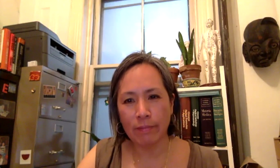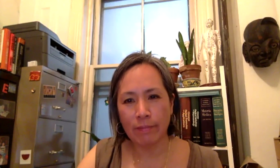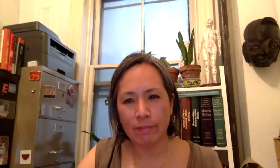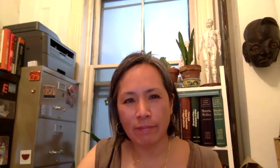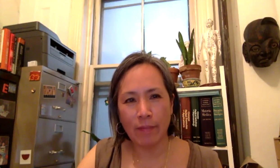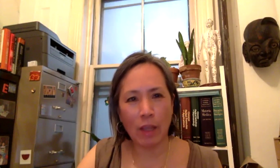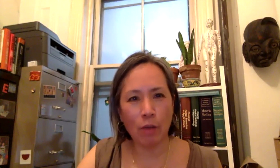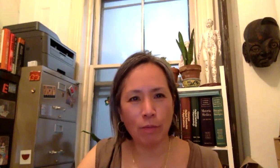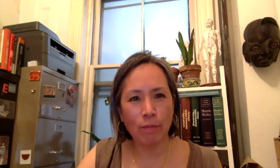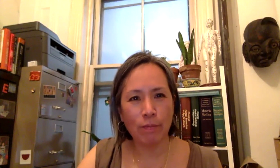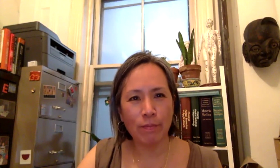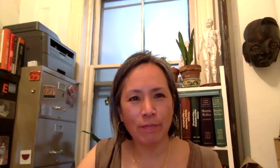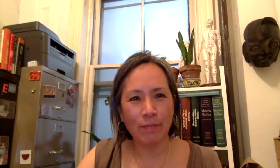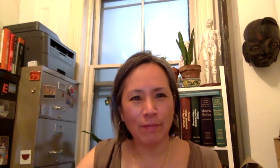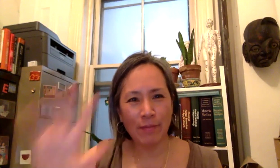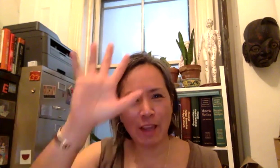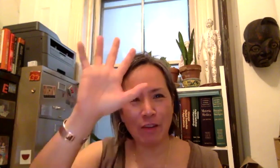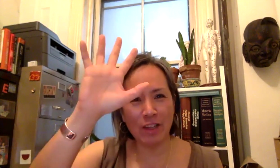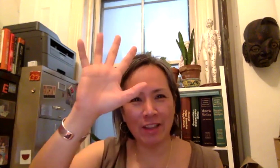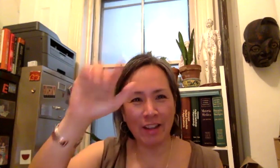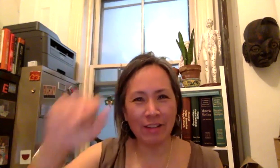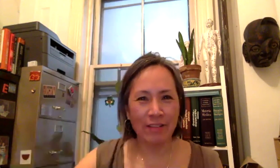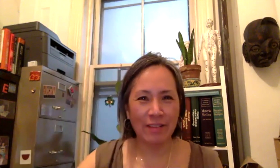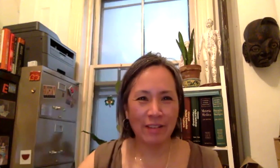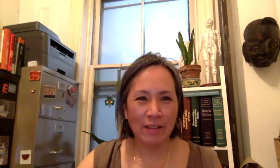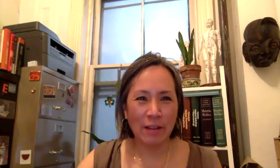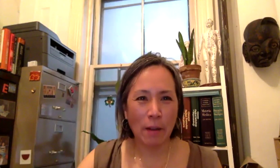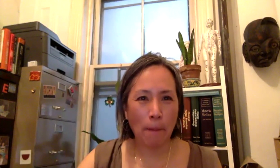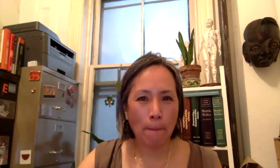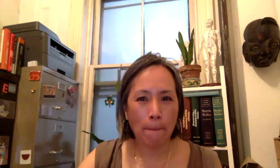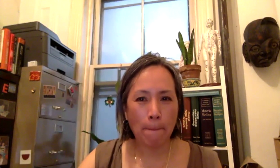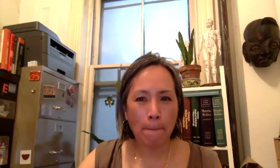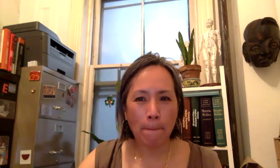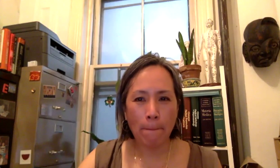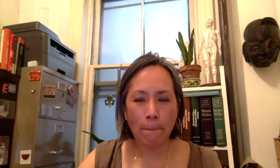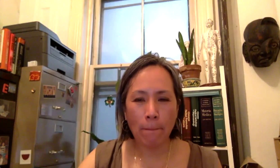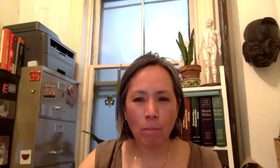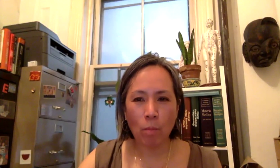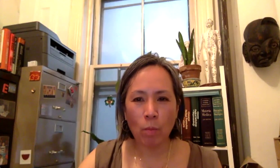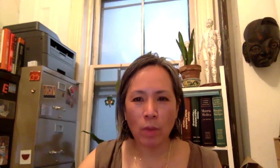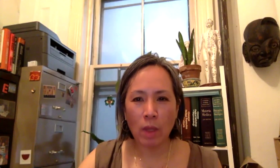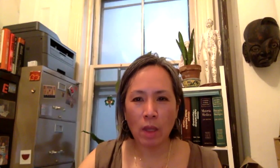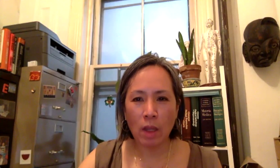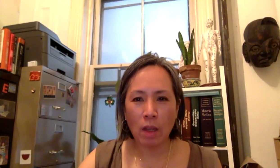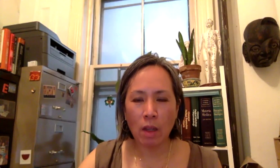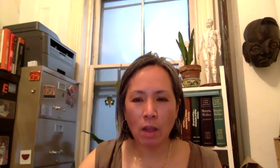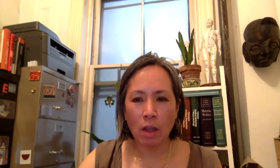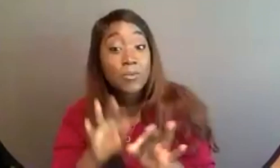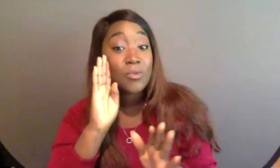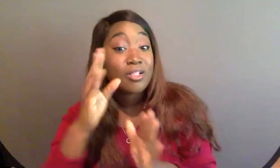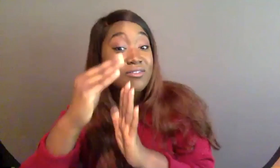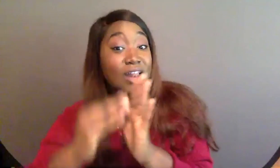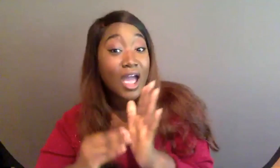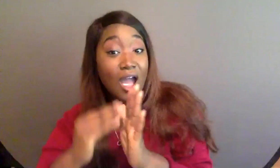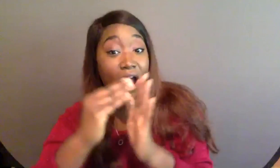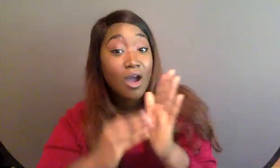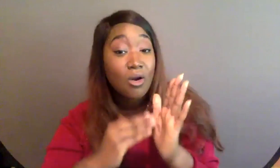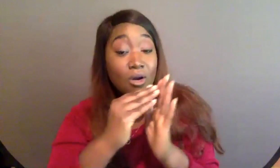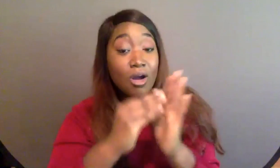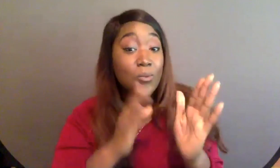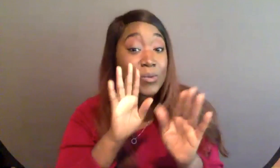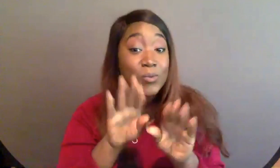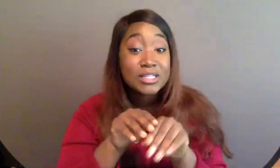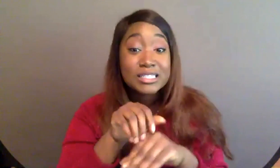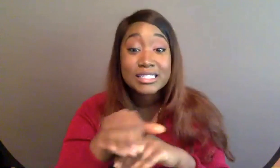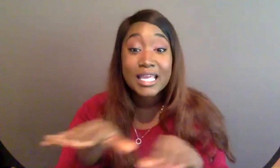meantime. Thank you, Thank Donna. I forgot to mention, we have a feedback form we'll also be filling out. We'll also be sending out that